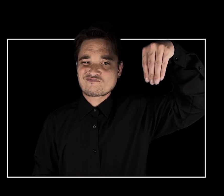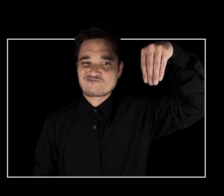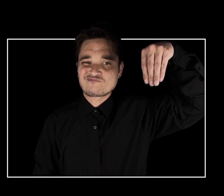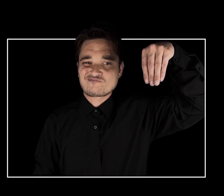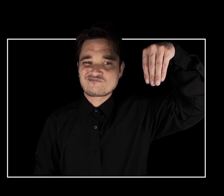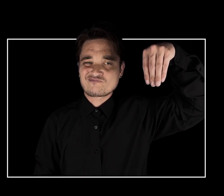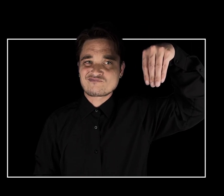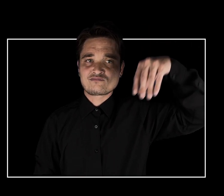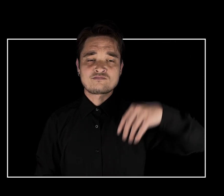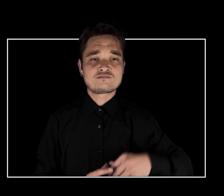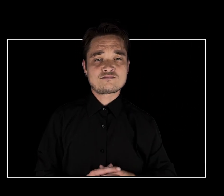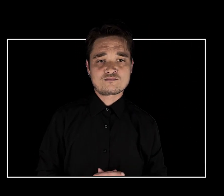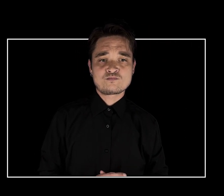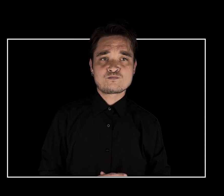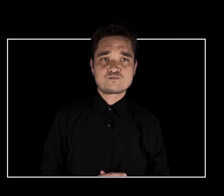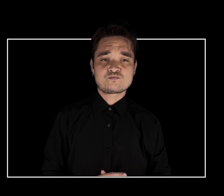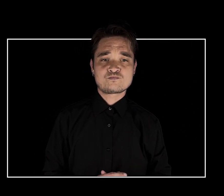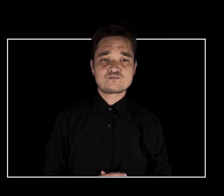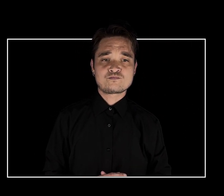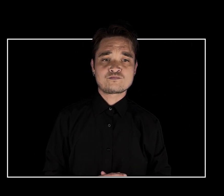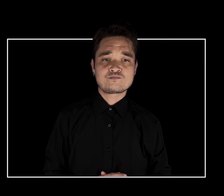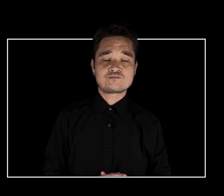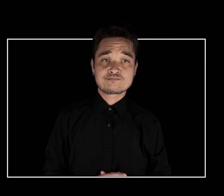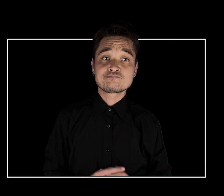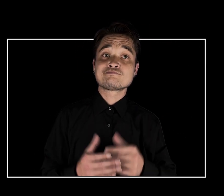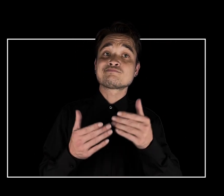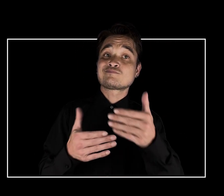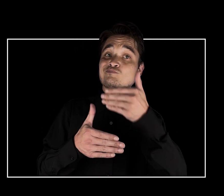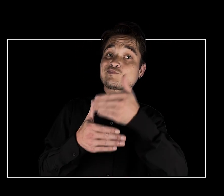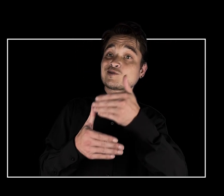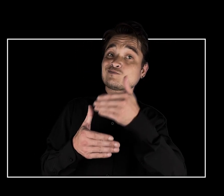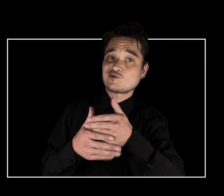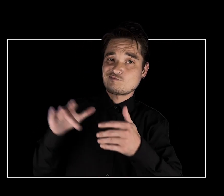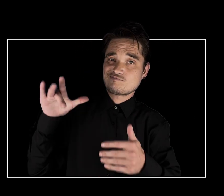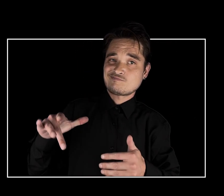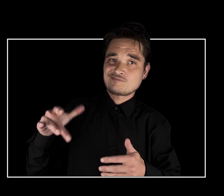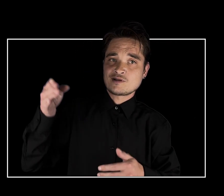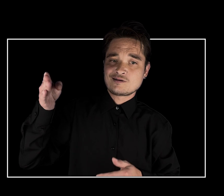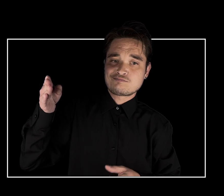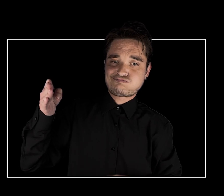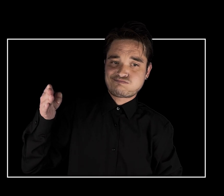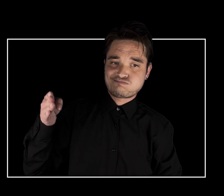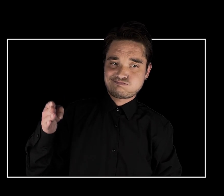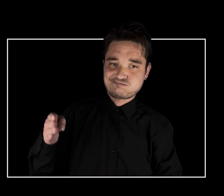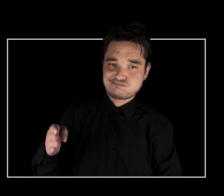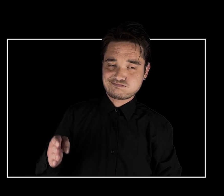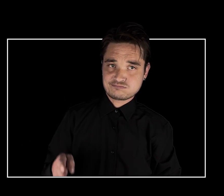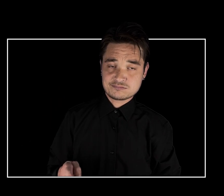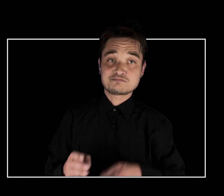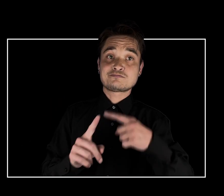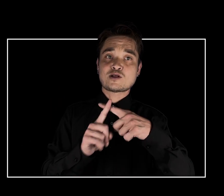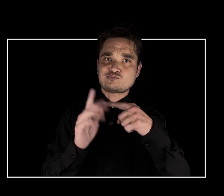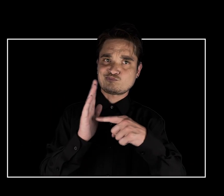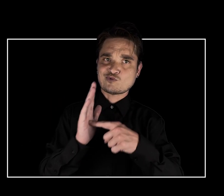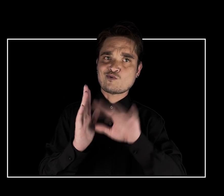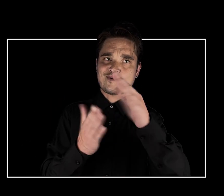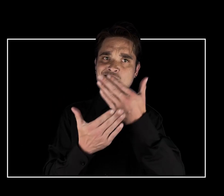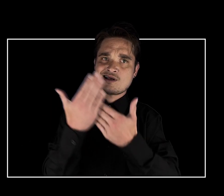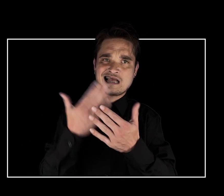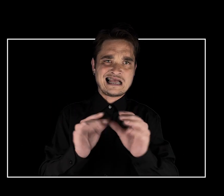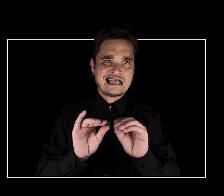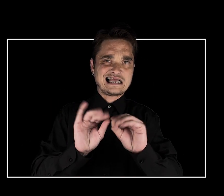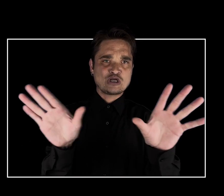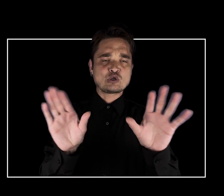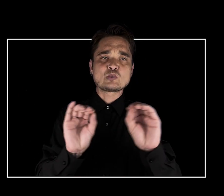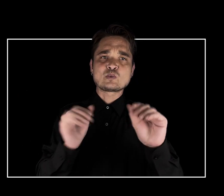dark outside. Open your window all the way and place your hands in a relaxed manner in your lap